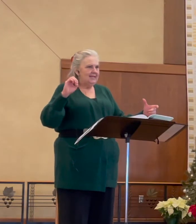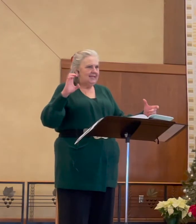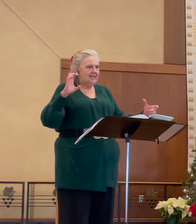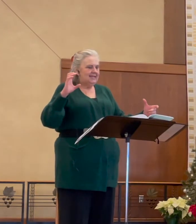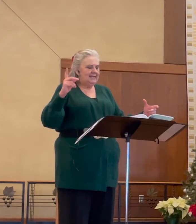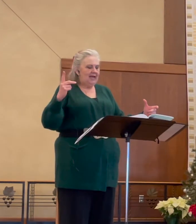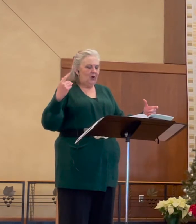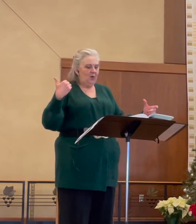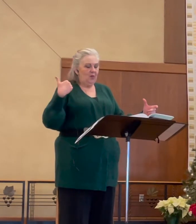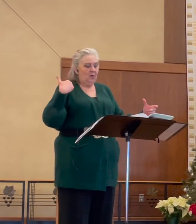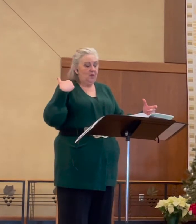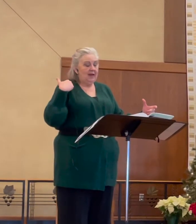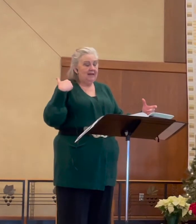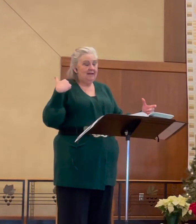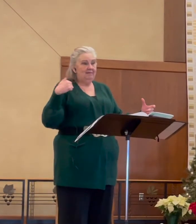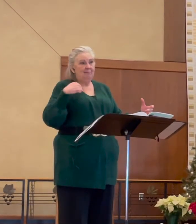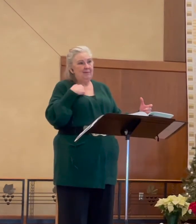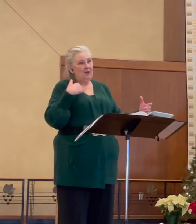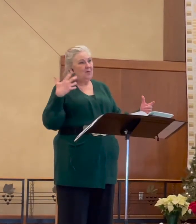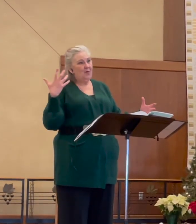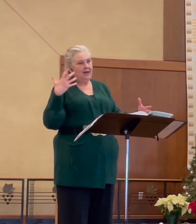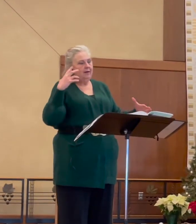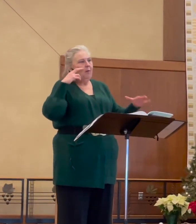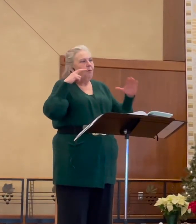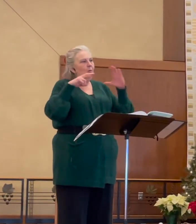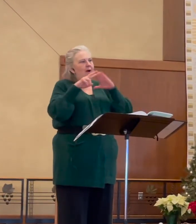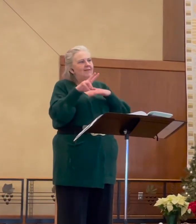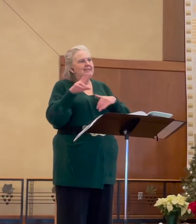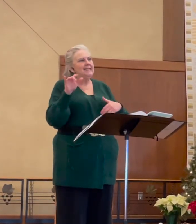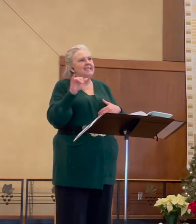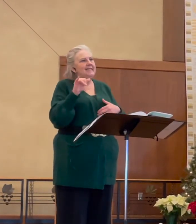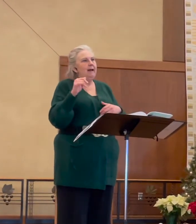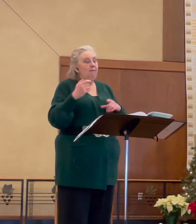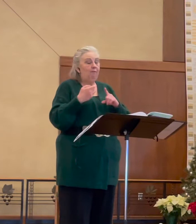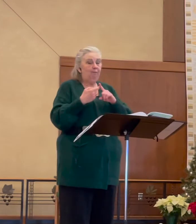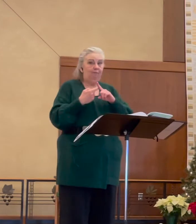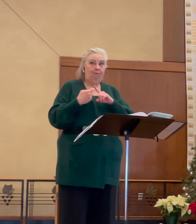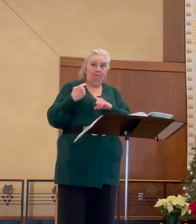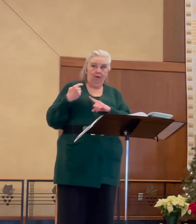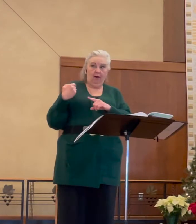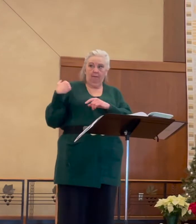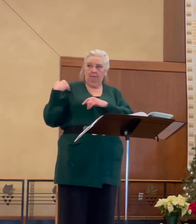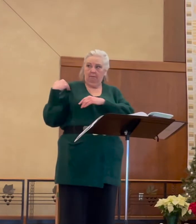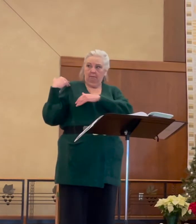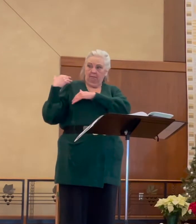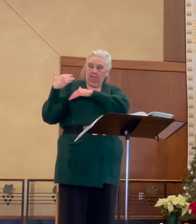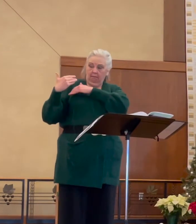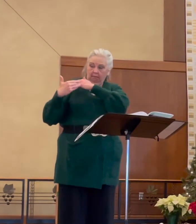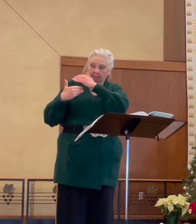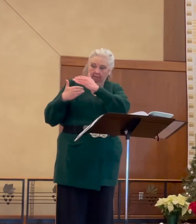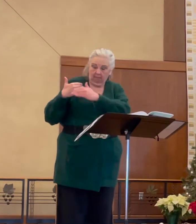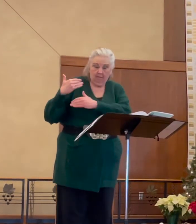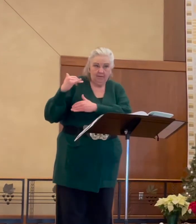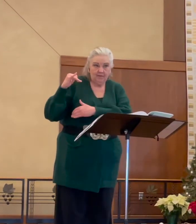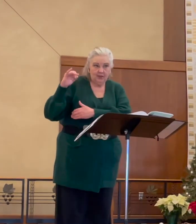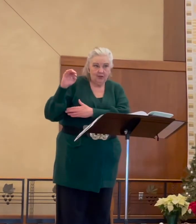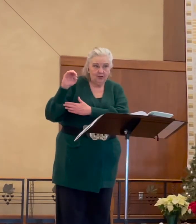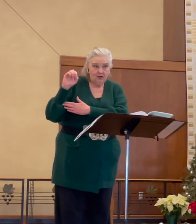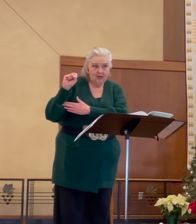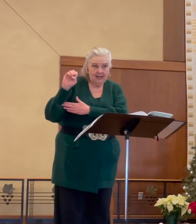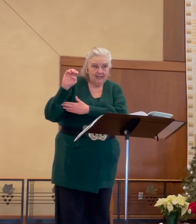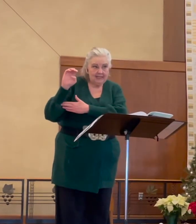this prophecy, that from the stump of Jesse, a branch shall grow out of its